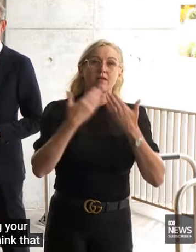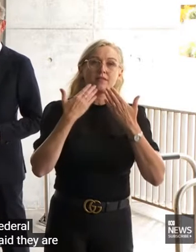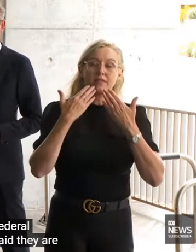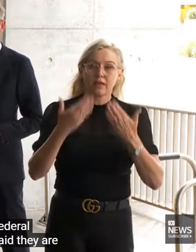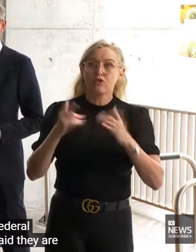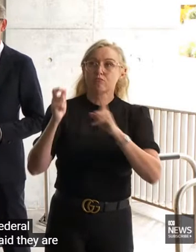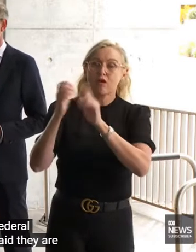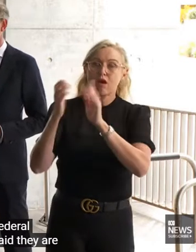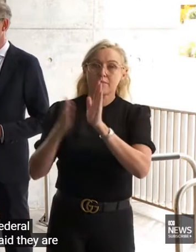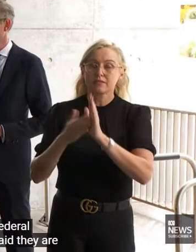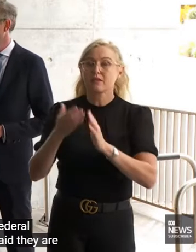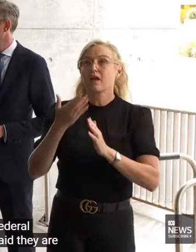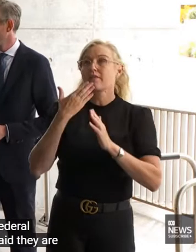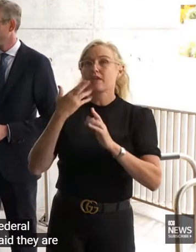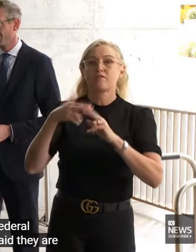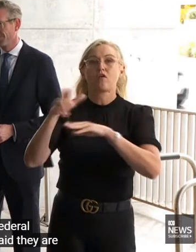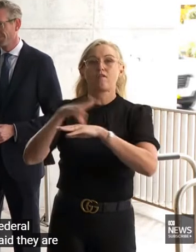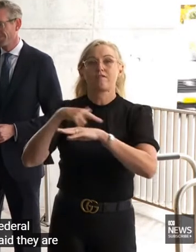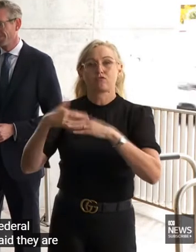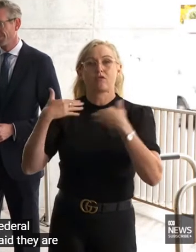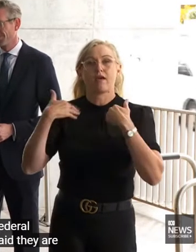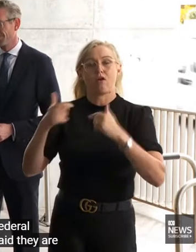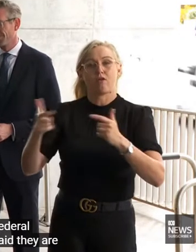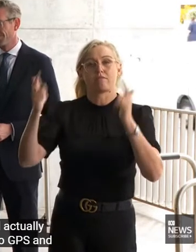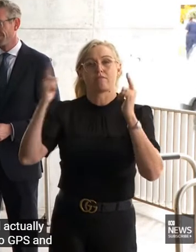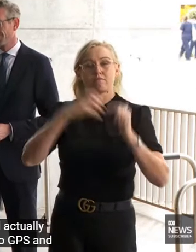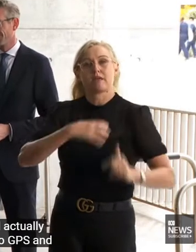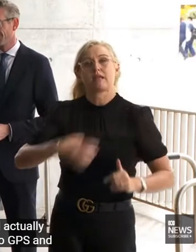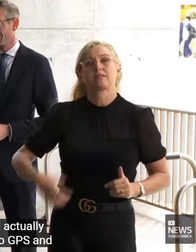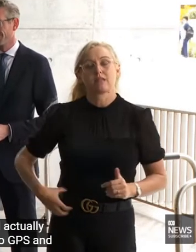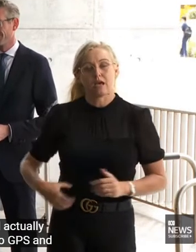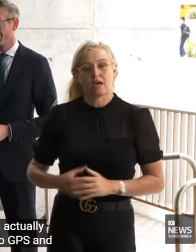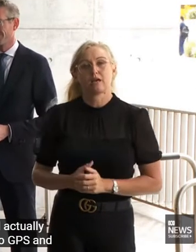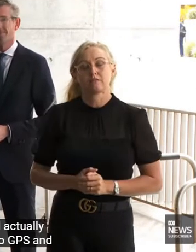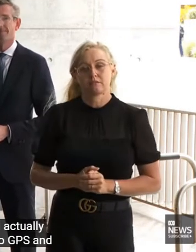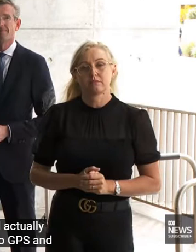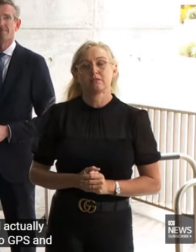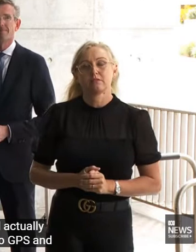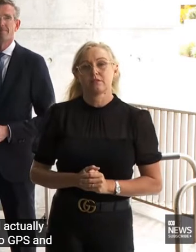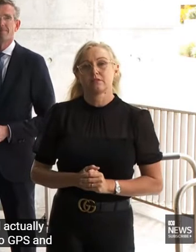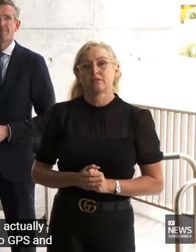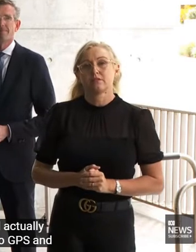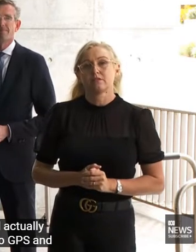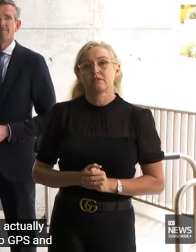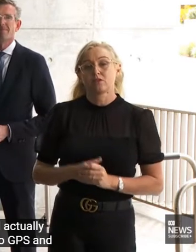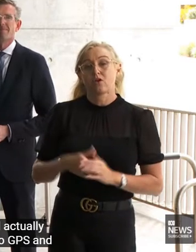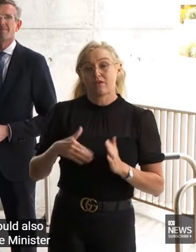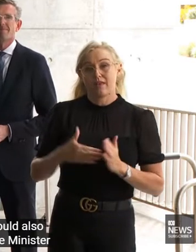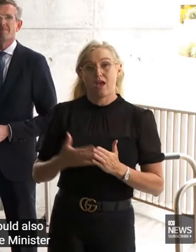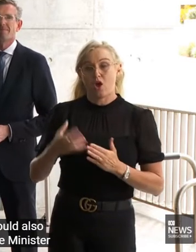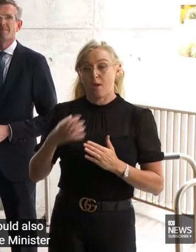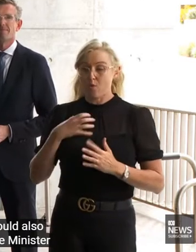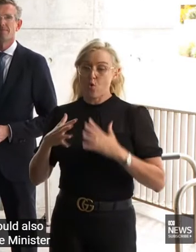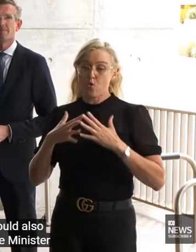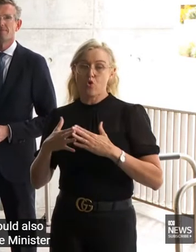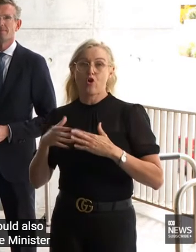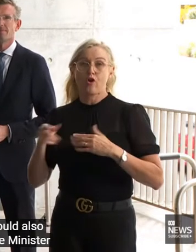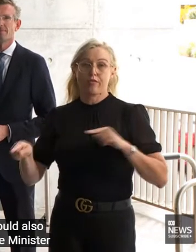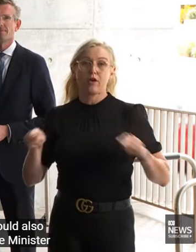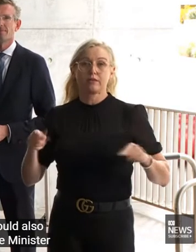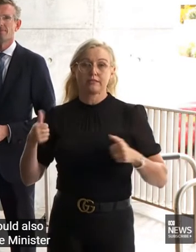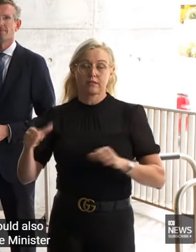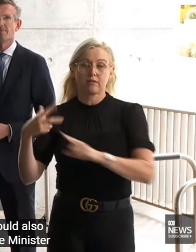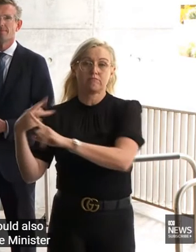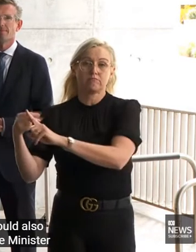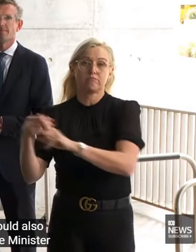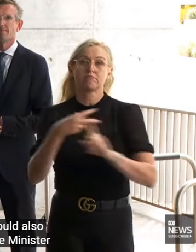Minister, and hopefully that will make a difference and turn those perhaps otherwise restricted circumstances to more viable